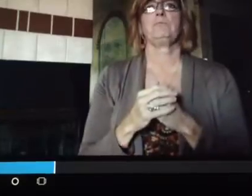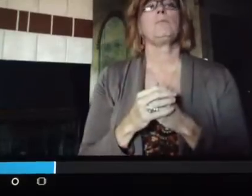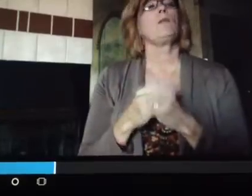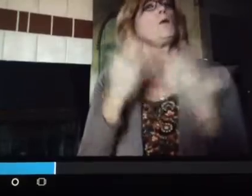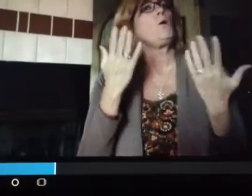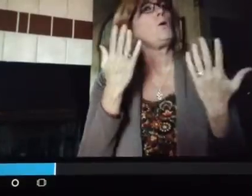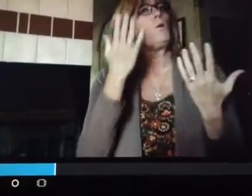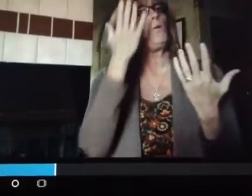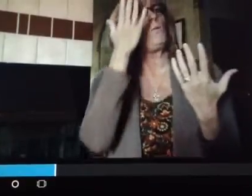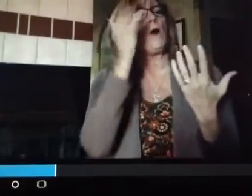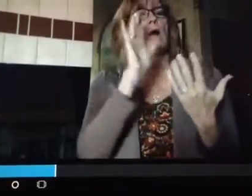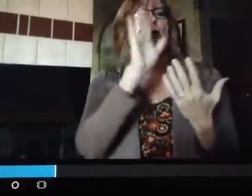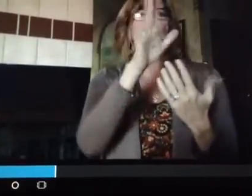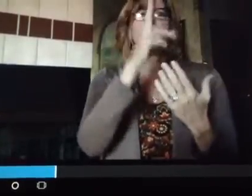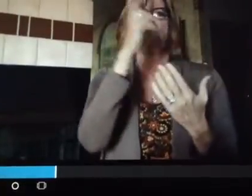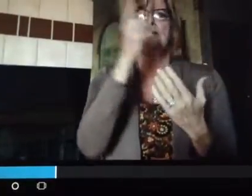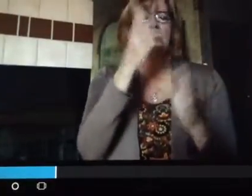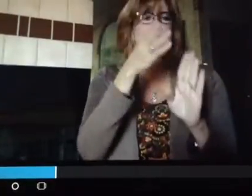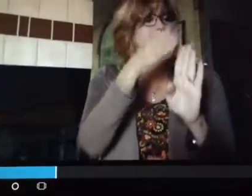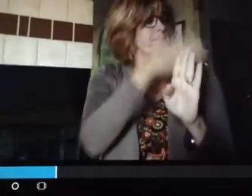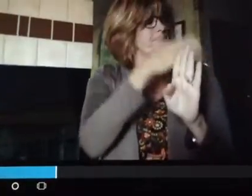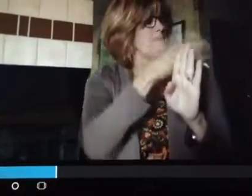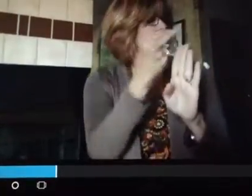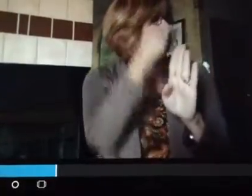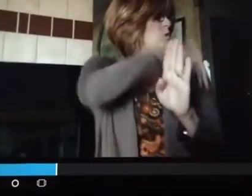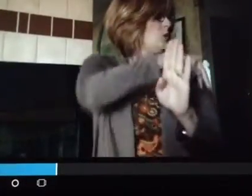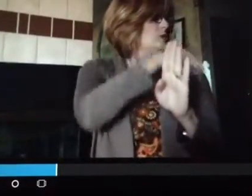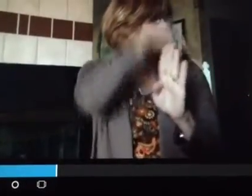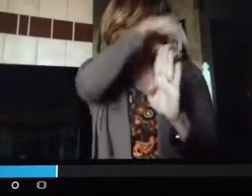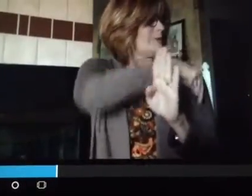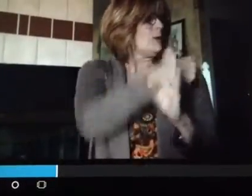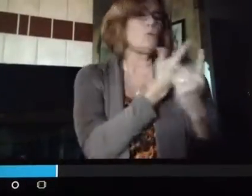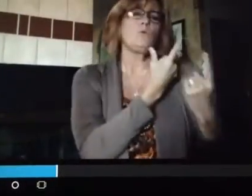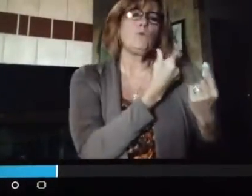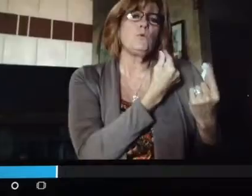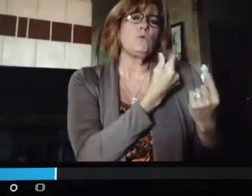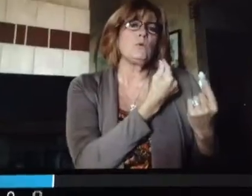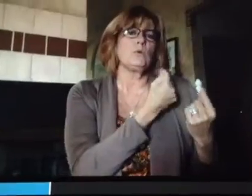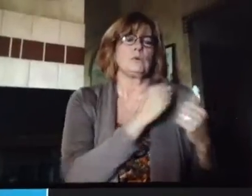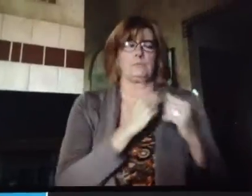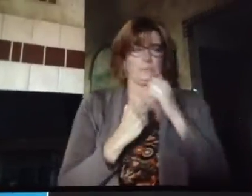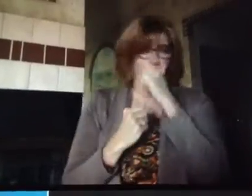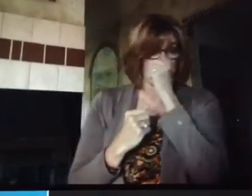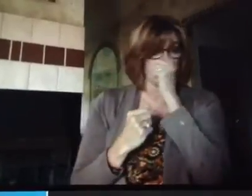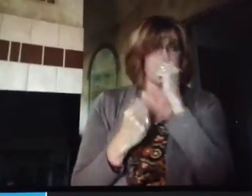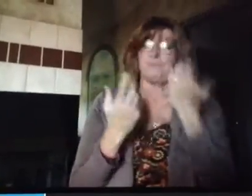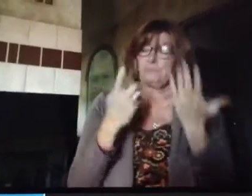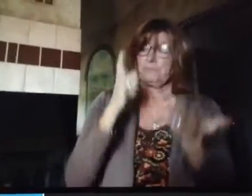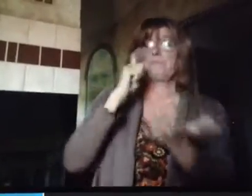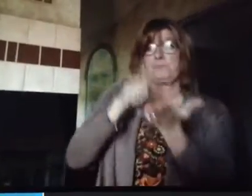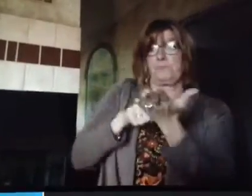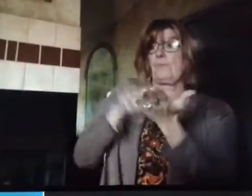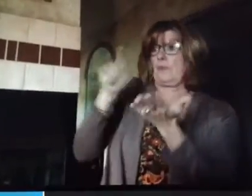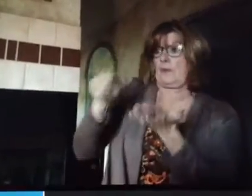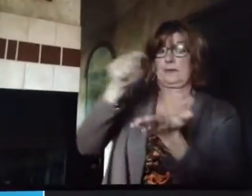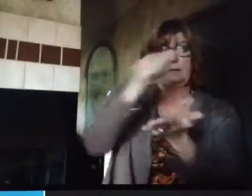So these people that we have researched that are successful in their fields, and we have looked back at